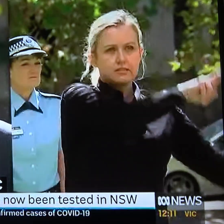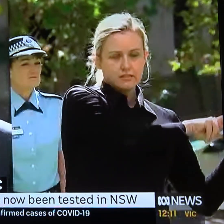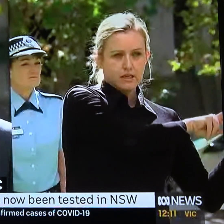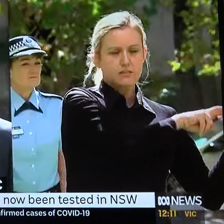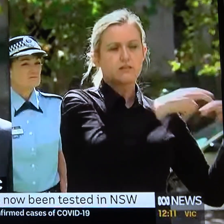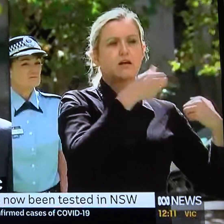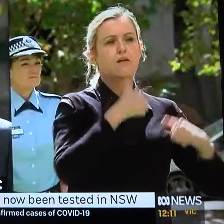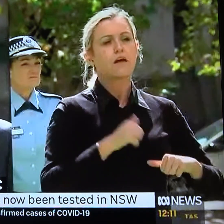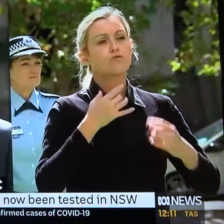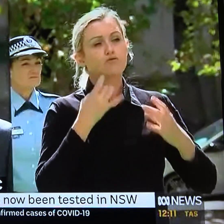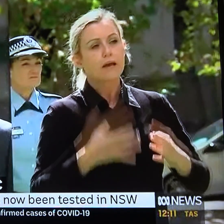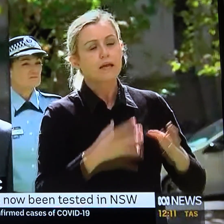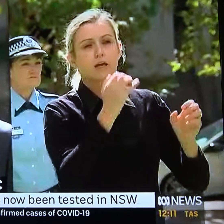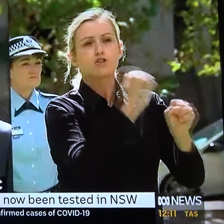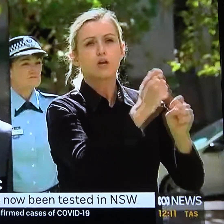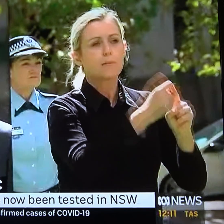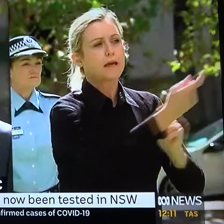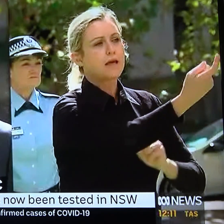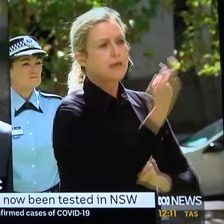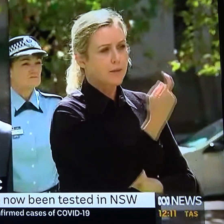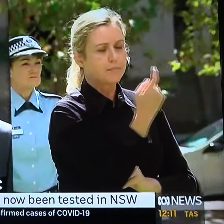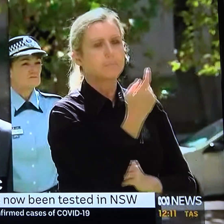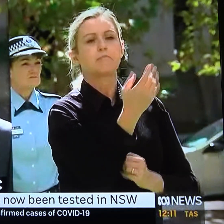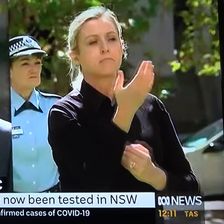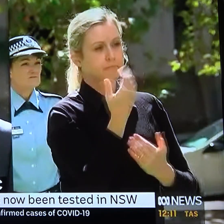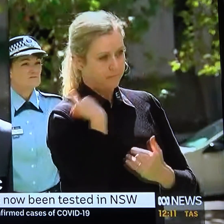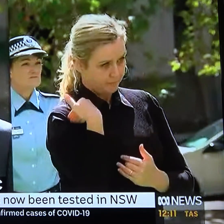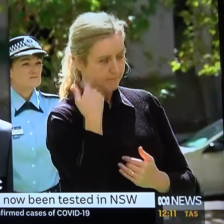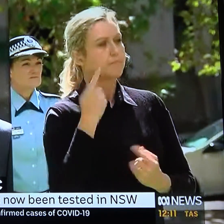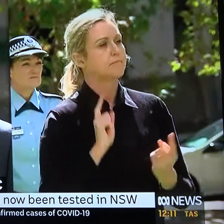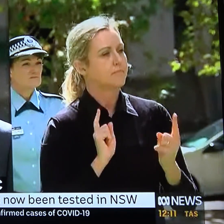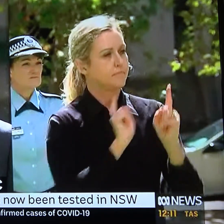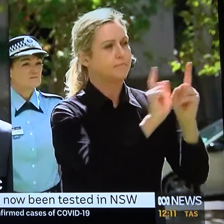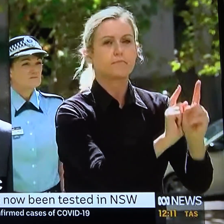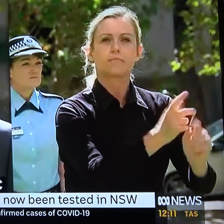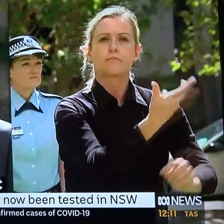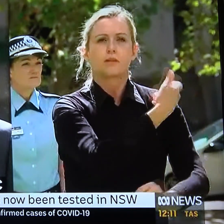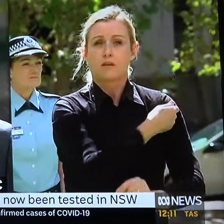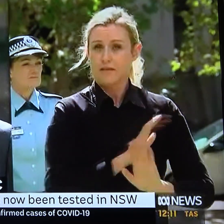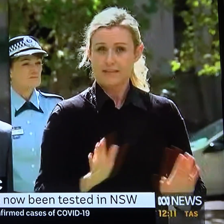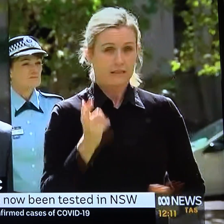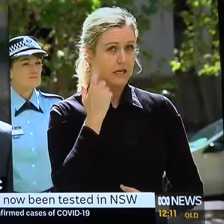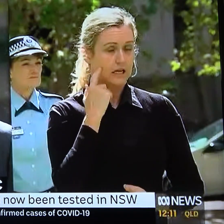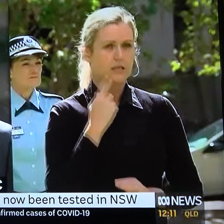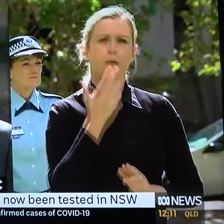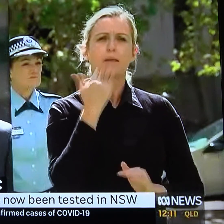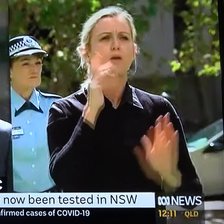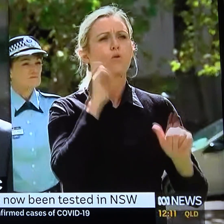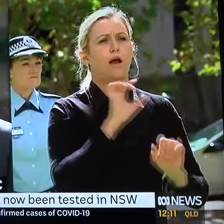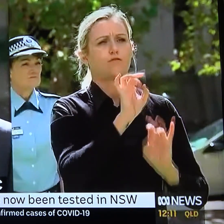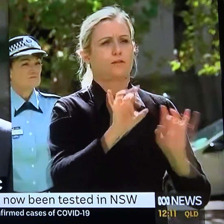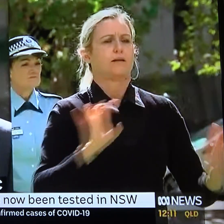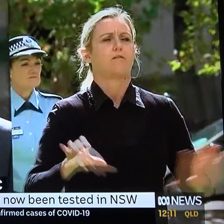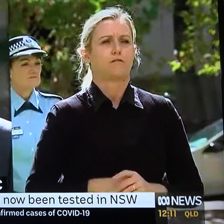that way. Pharmacies. I mentioned yesterday that my pharmacy now has arrangements where people line up on the street and have the social